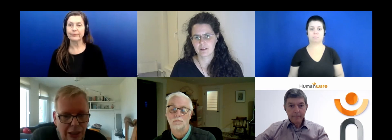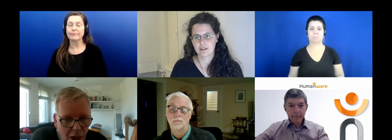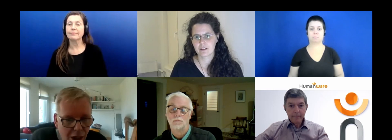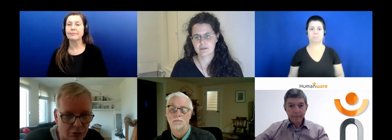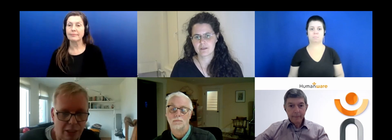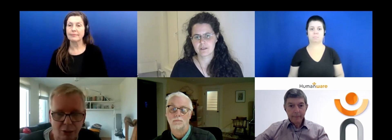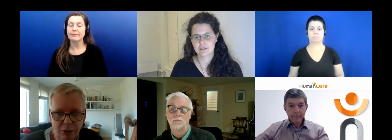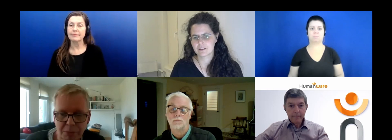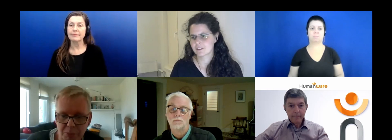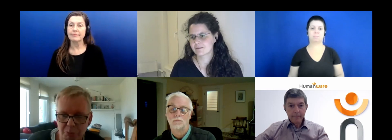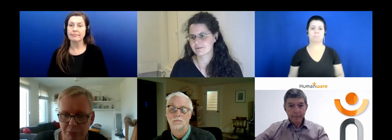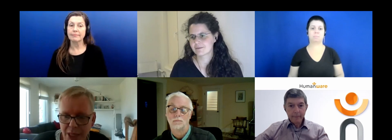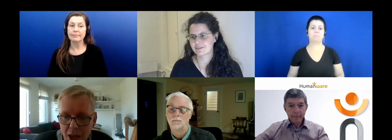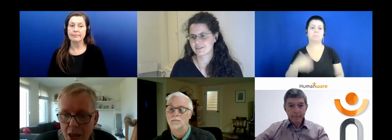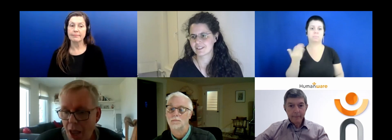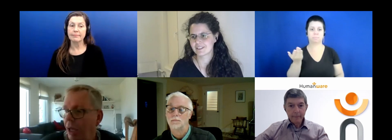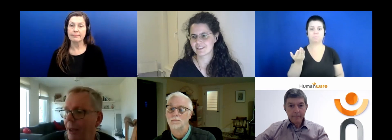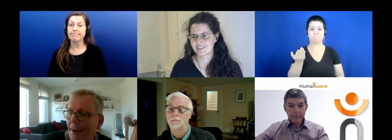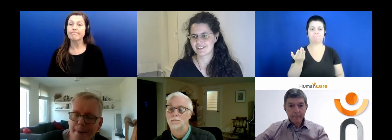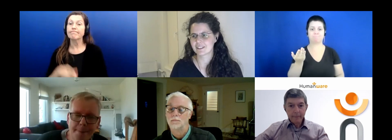Shall I answer it, Erik?